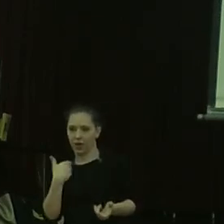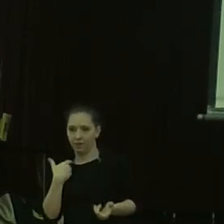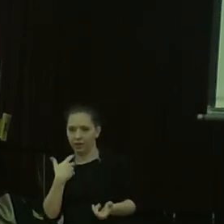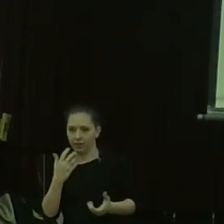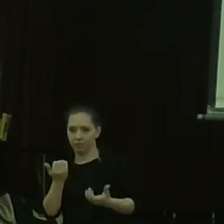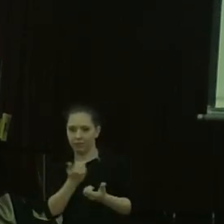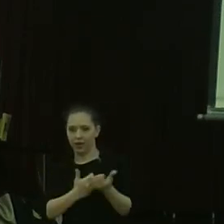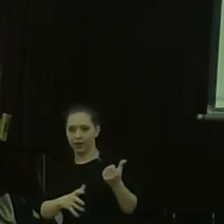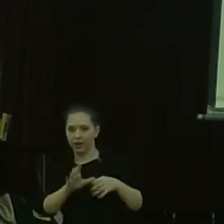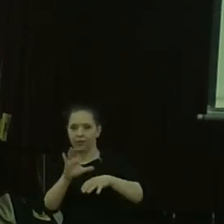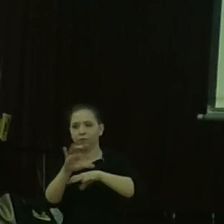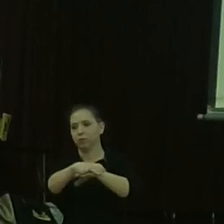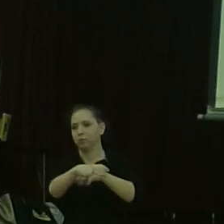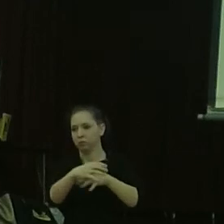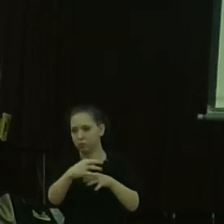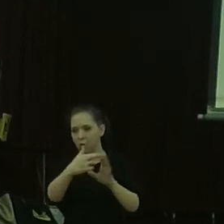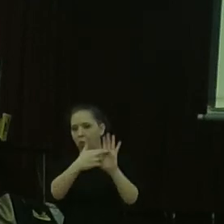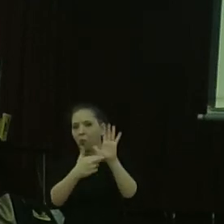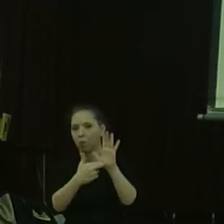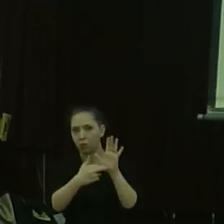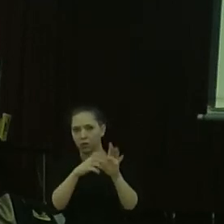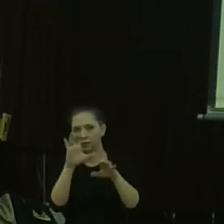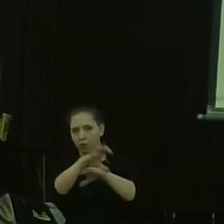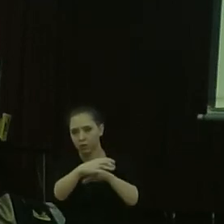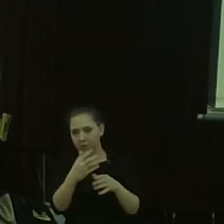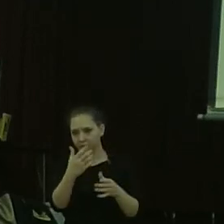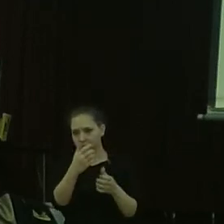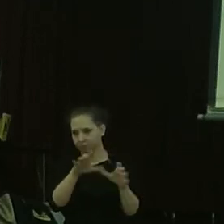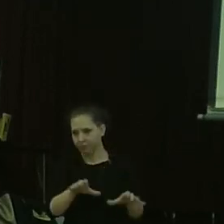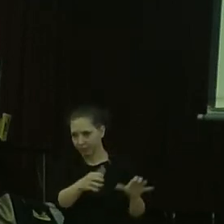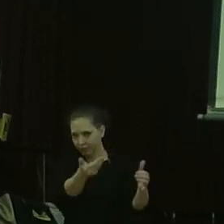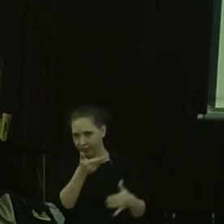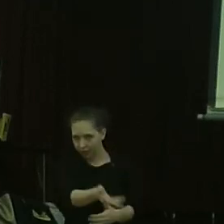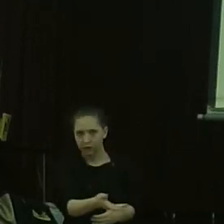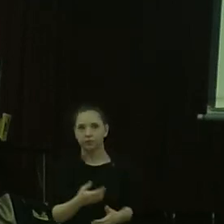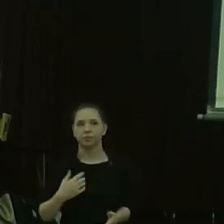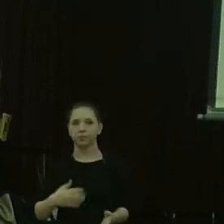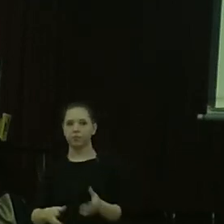any type of enforcement activity while there. So the total is 239